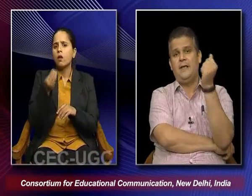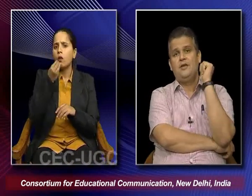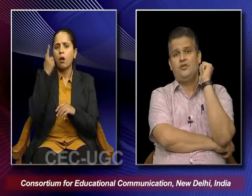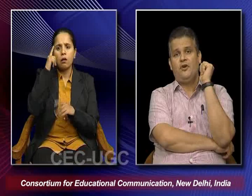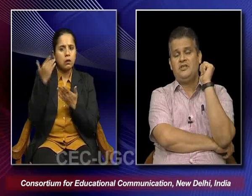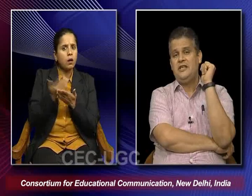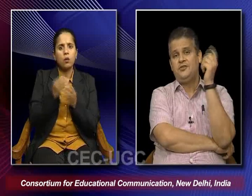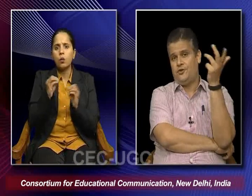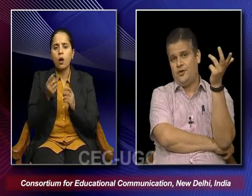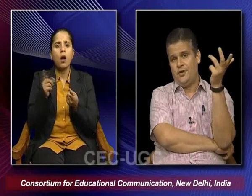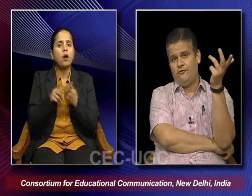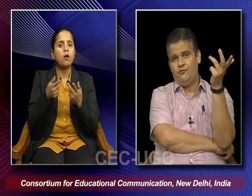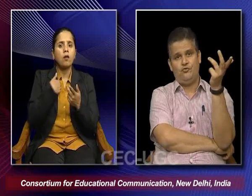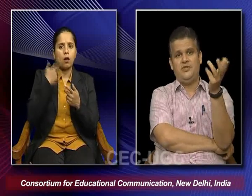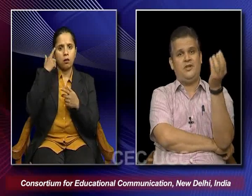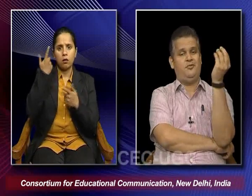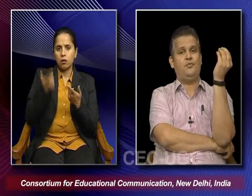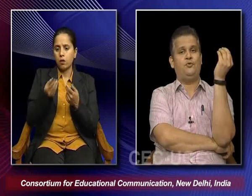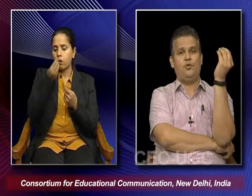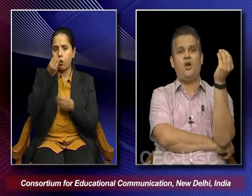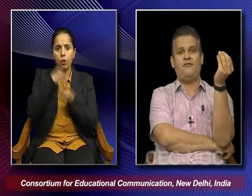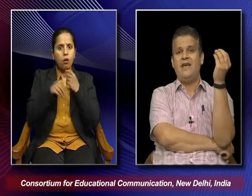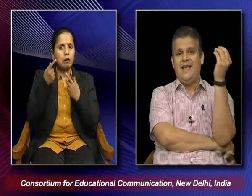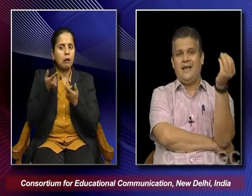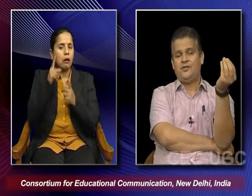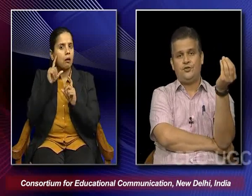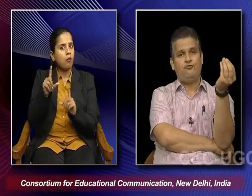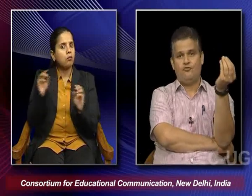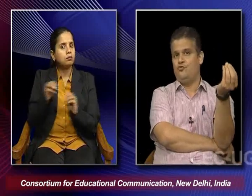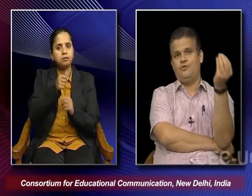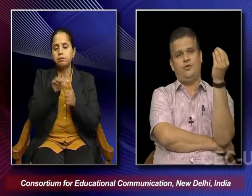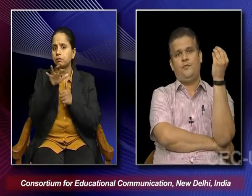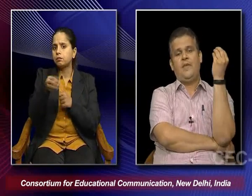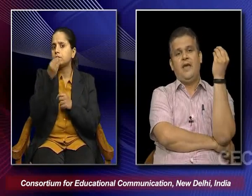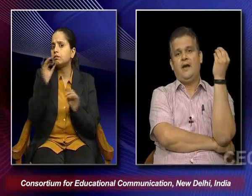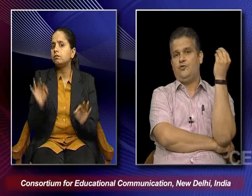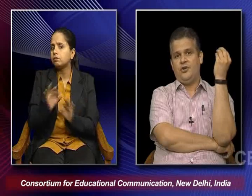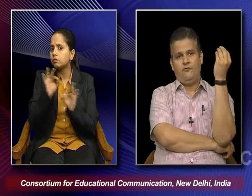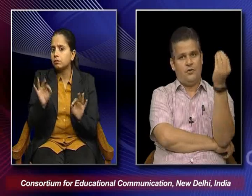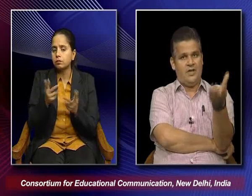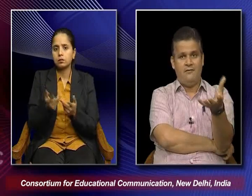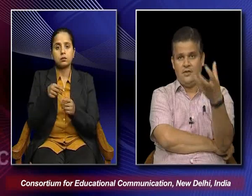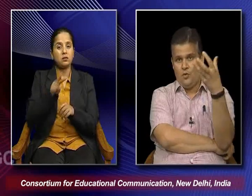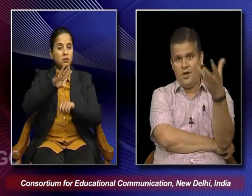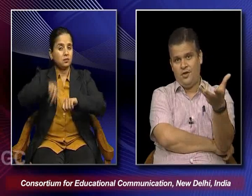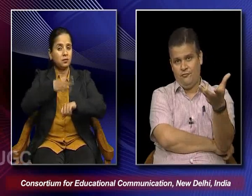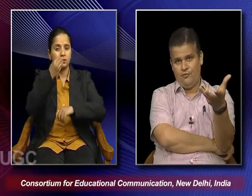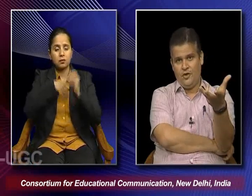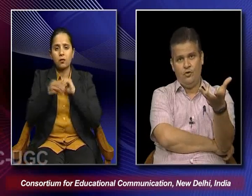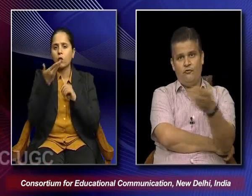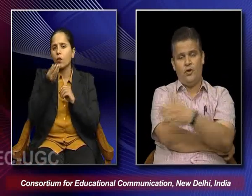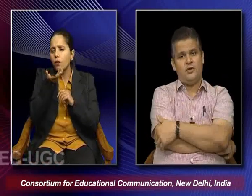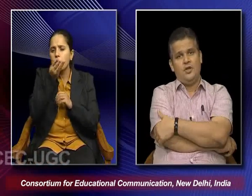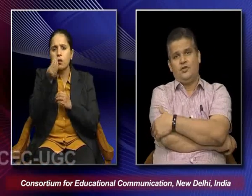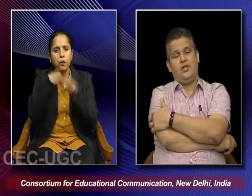insecurity? So what is insecurity of food means that people do not have access to food 24/7, the quality of food they